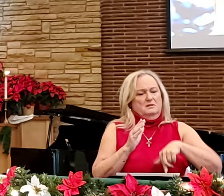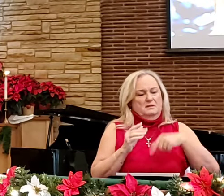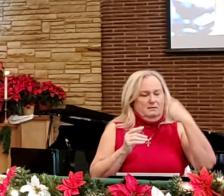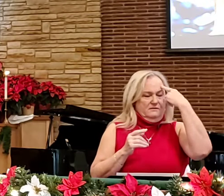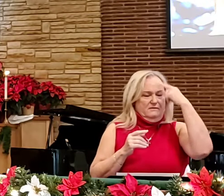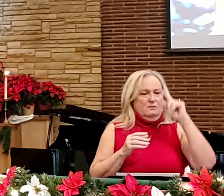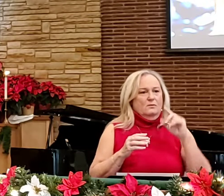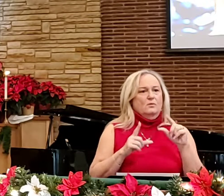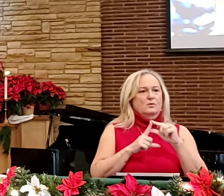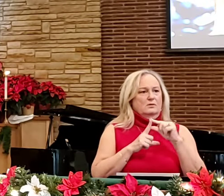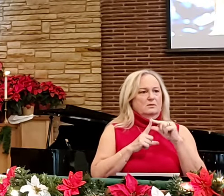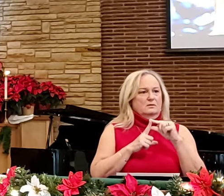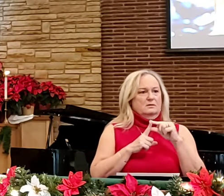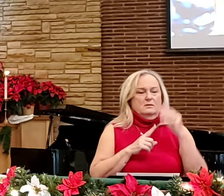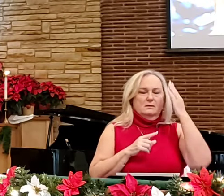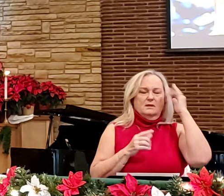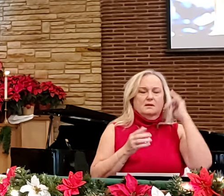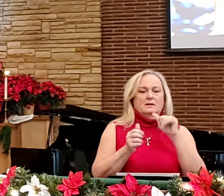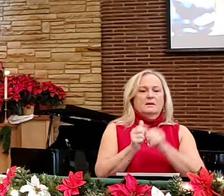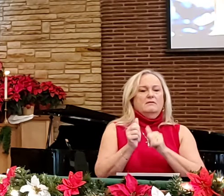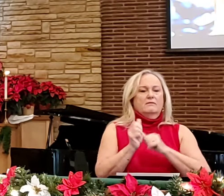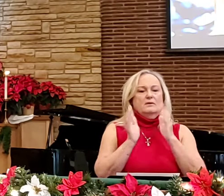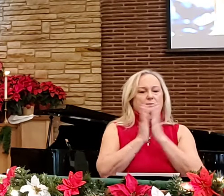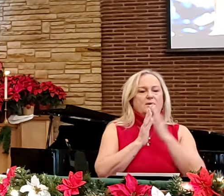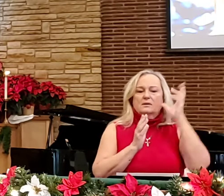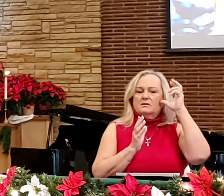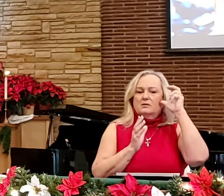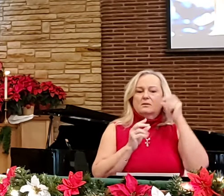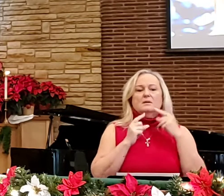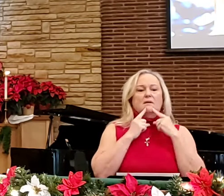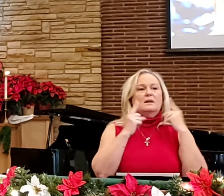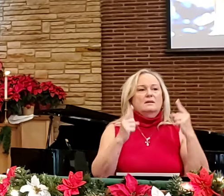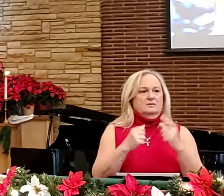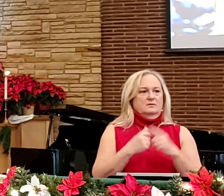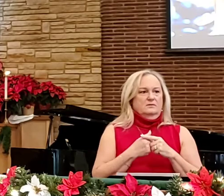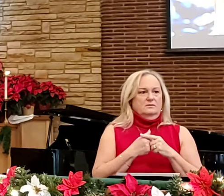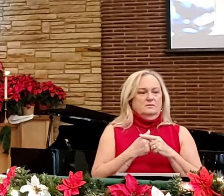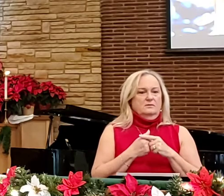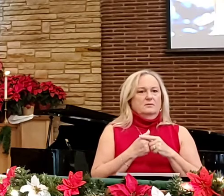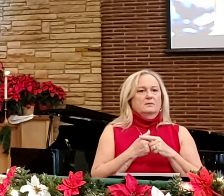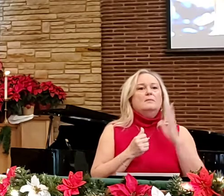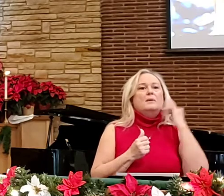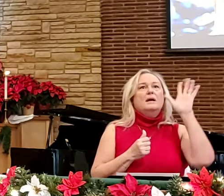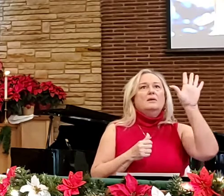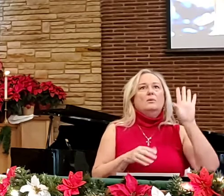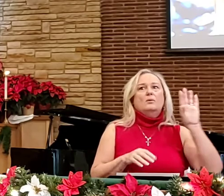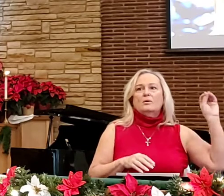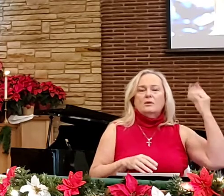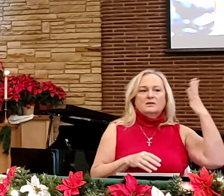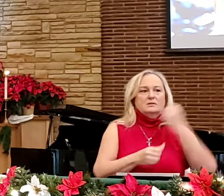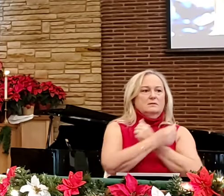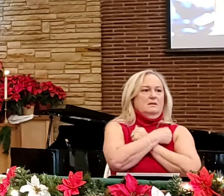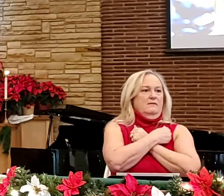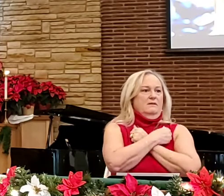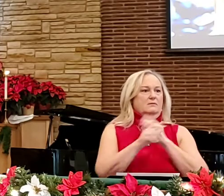words, knowing that every prayer is heard and answered, according to your gracious, loving